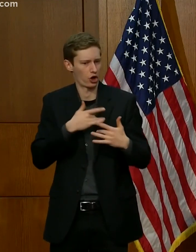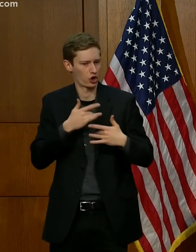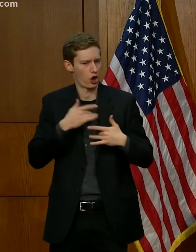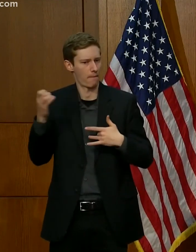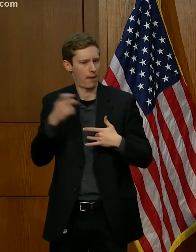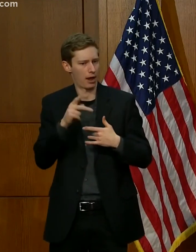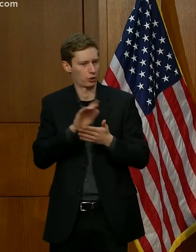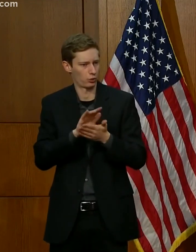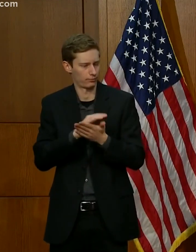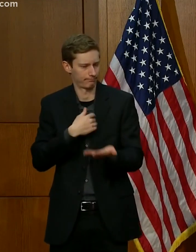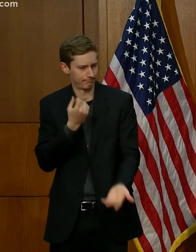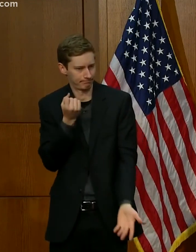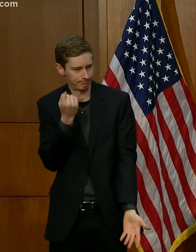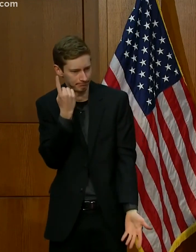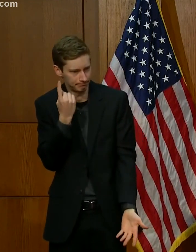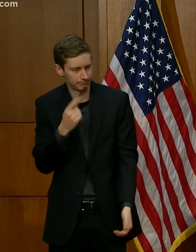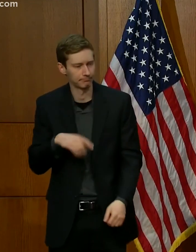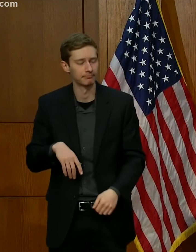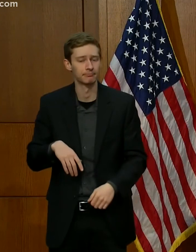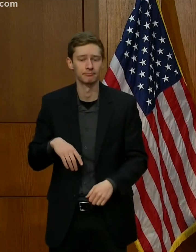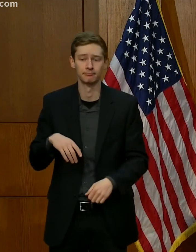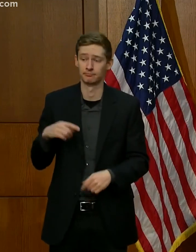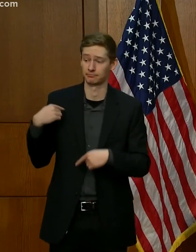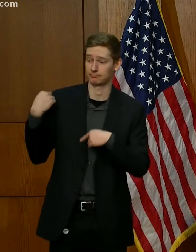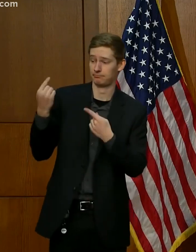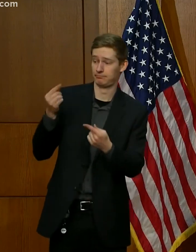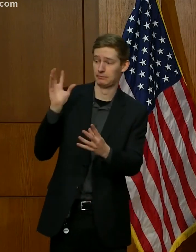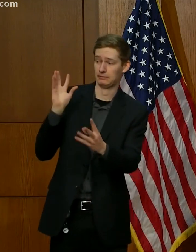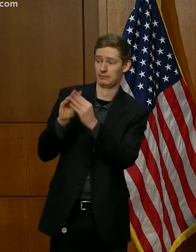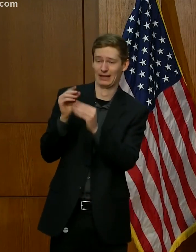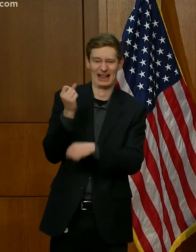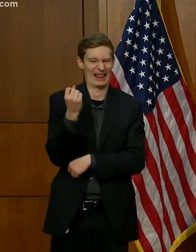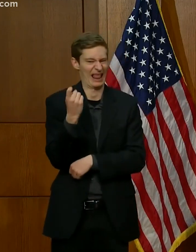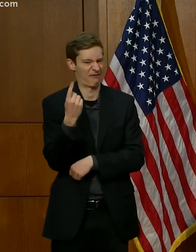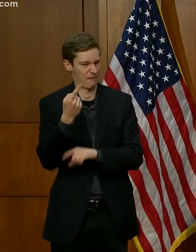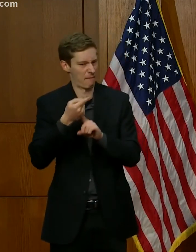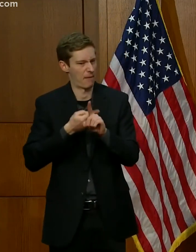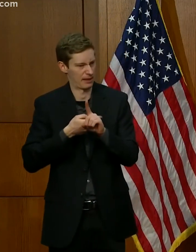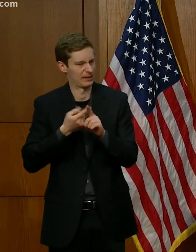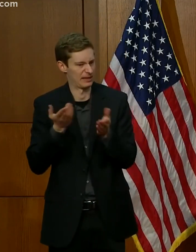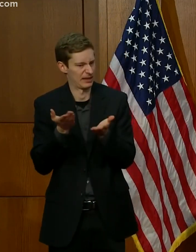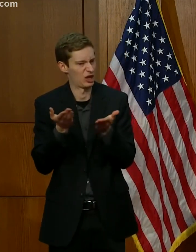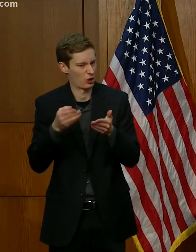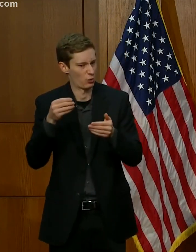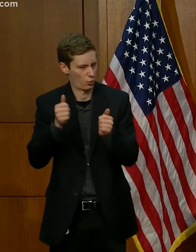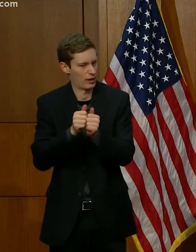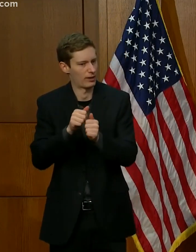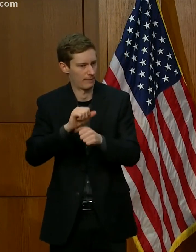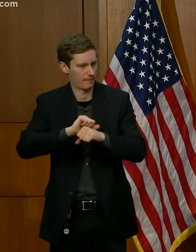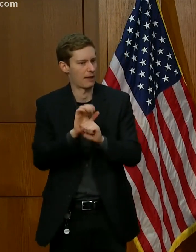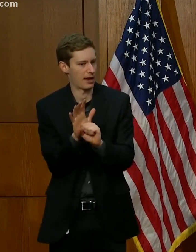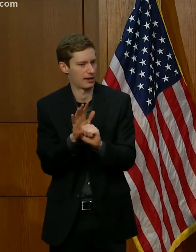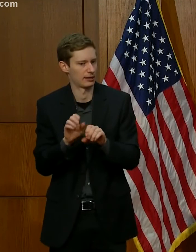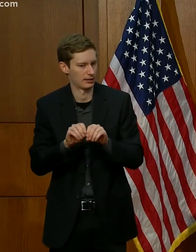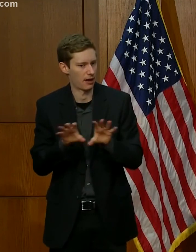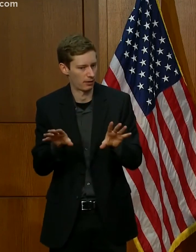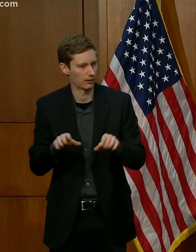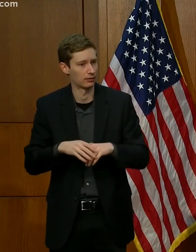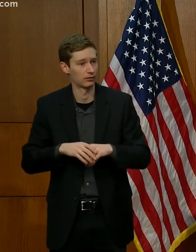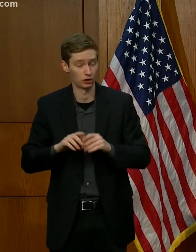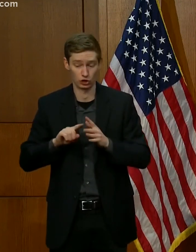We've seen this. We've been in this pandemic now for 11 months. We saw it with testing. And we really tried to reach out into